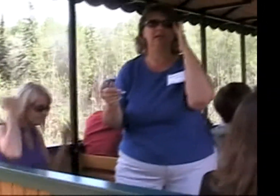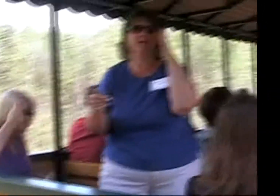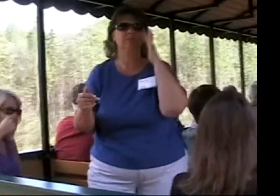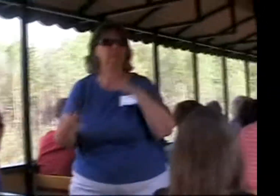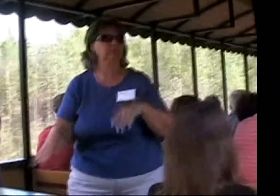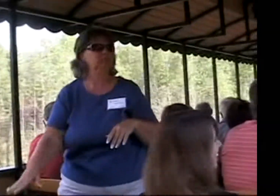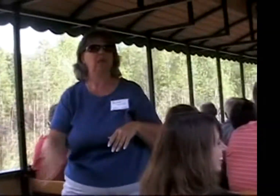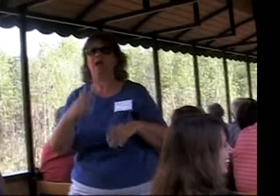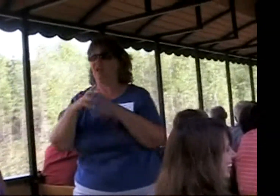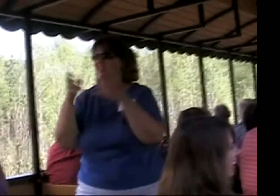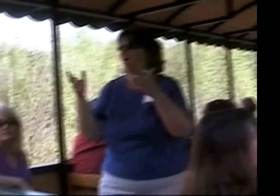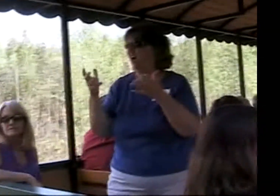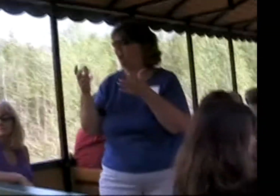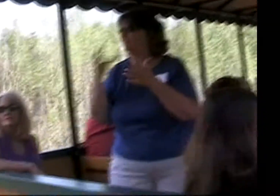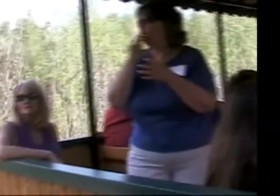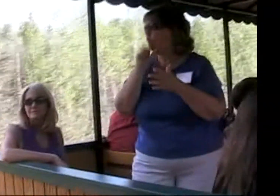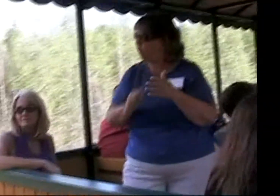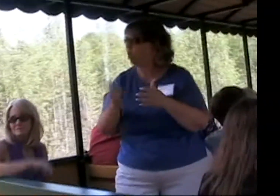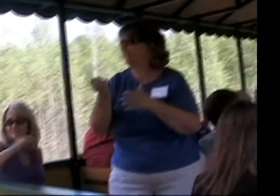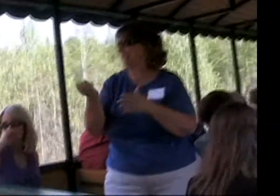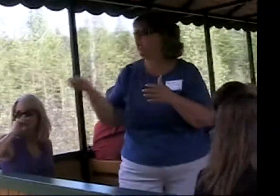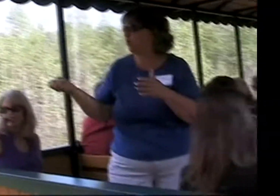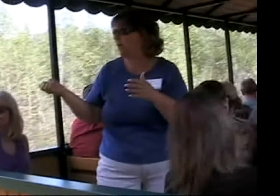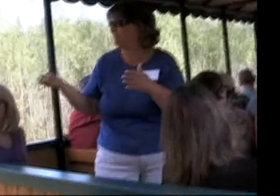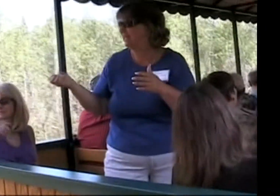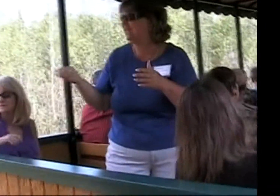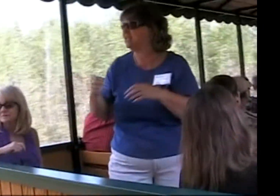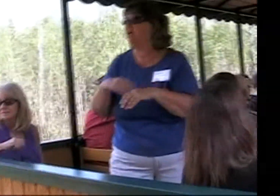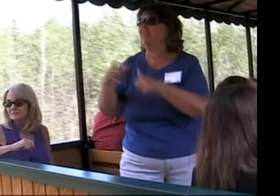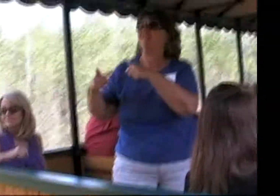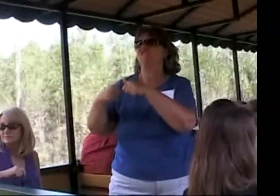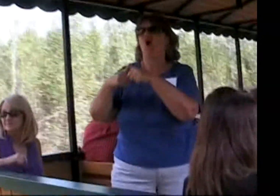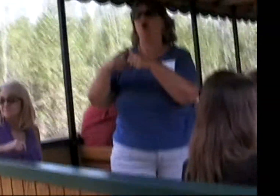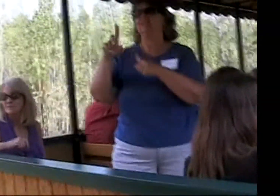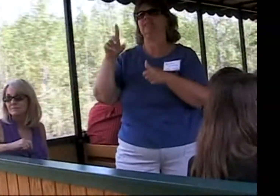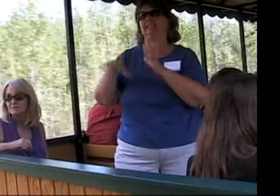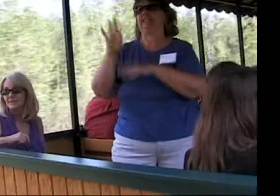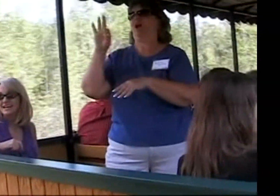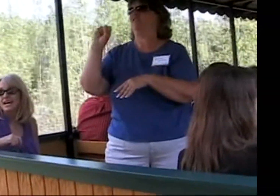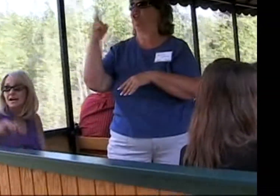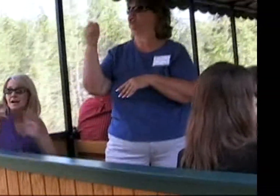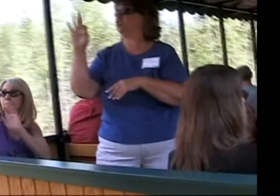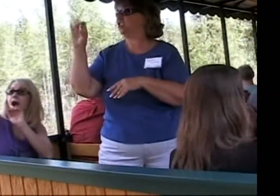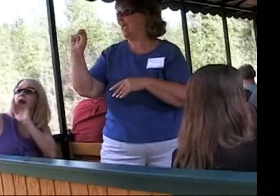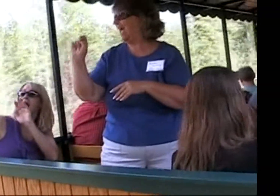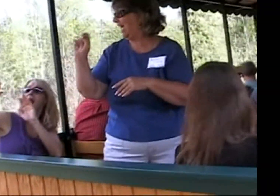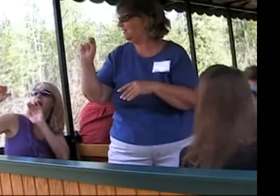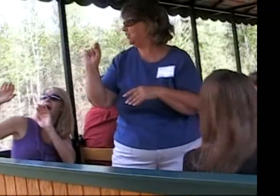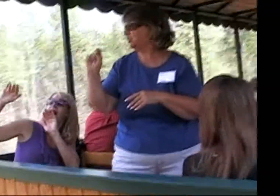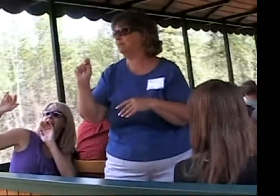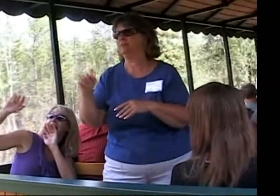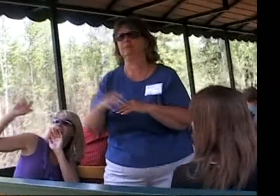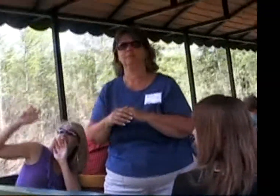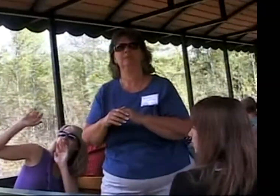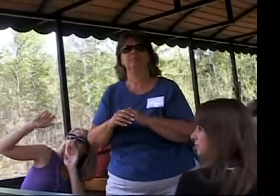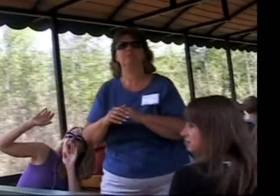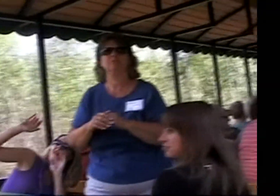old equipment, starting with our first discovery shaft here, coming here. You stand up on the right and look across, get your cameras